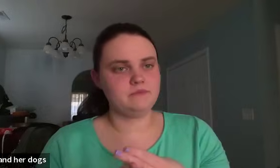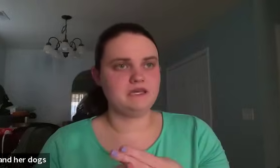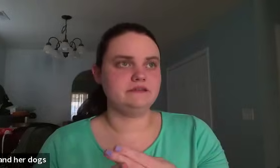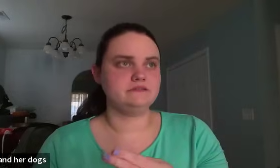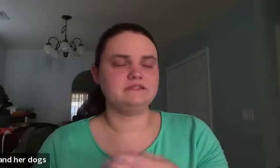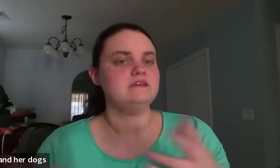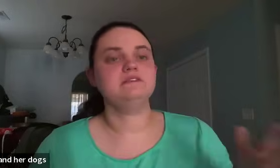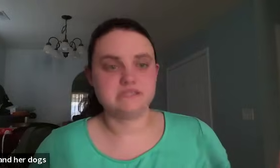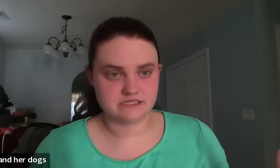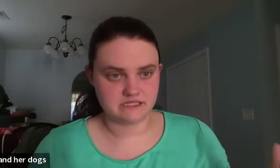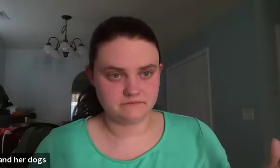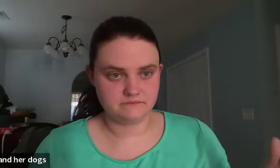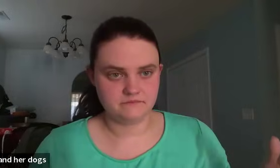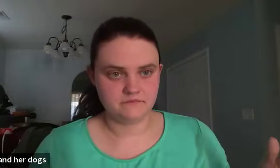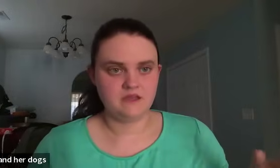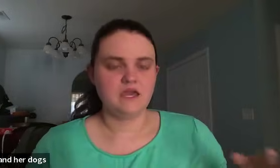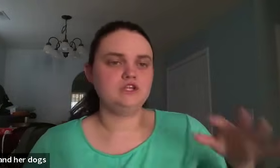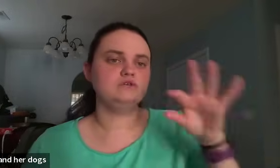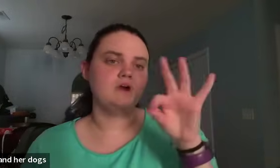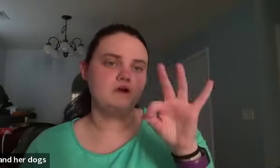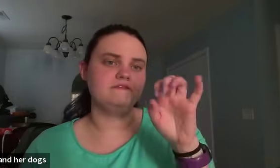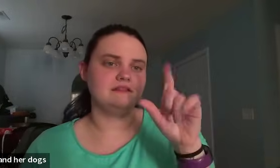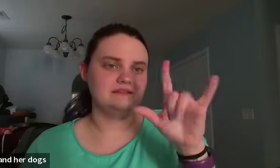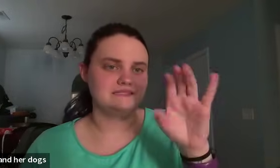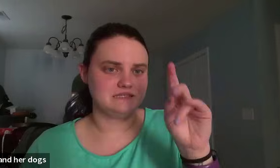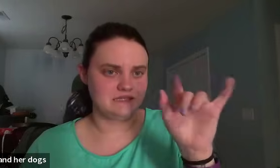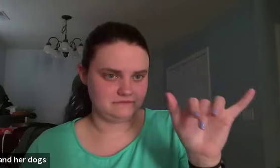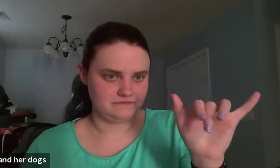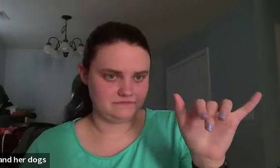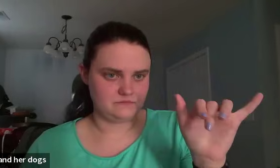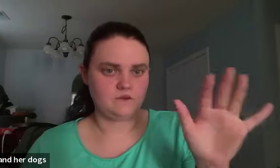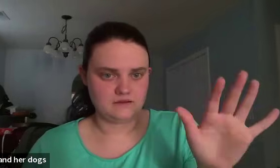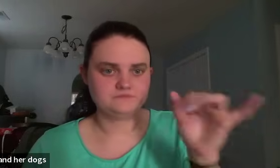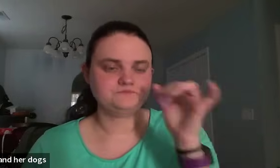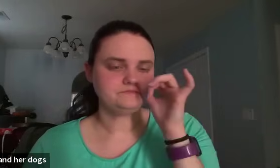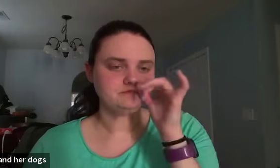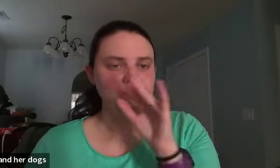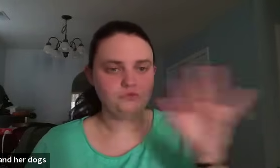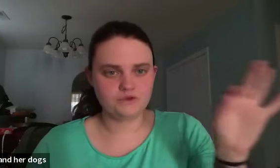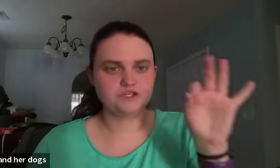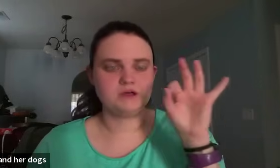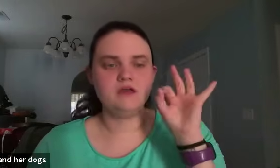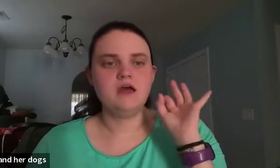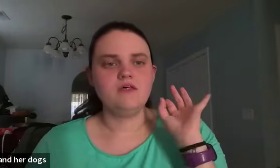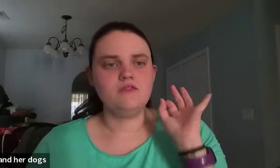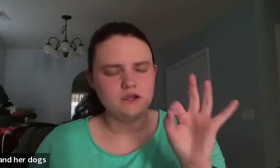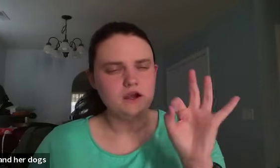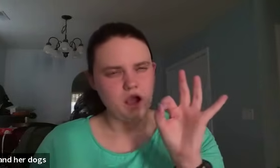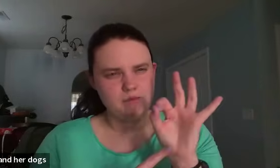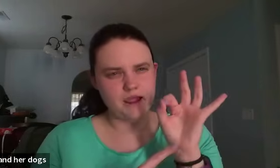name is, let's say, Felicity, and you go Felicity, okay? Your finger spell. They're going to